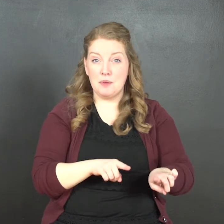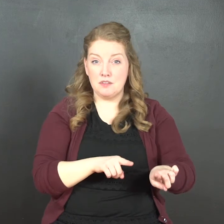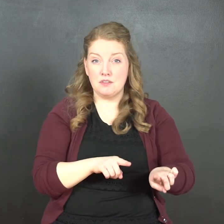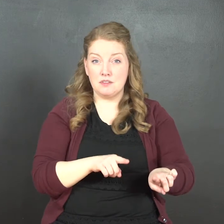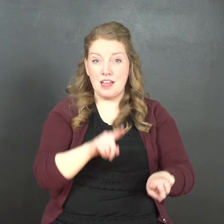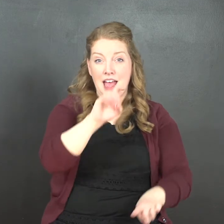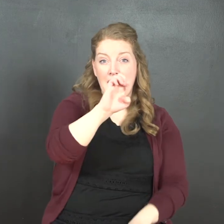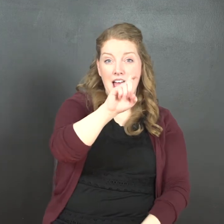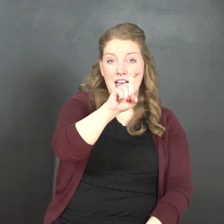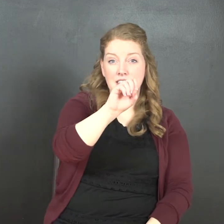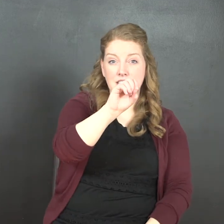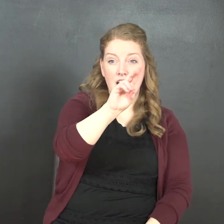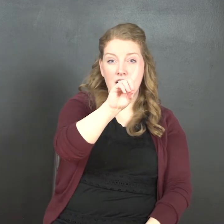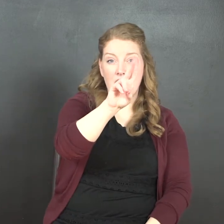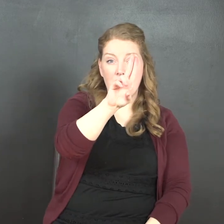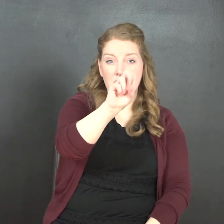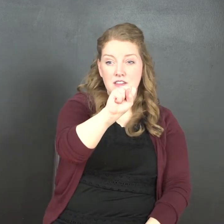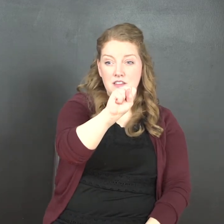16?